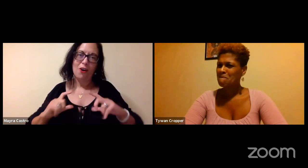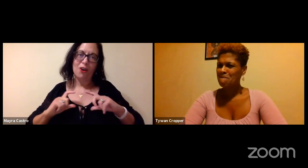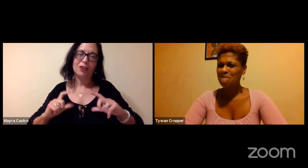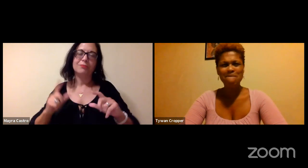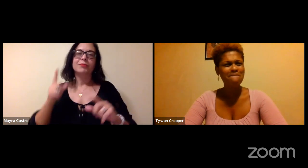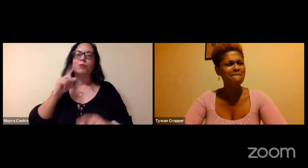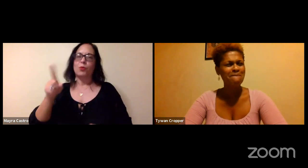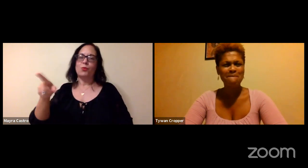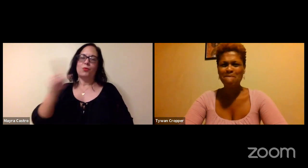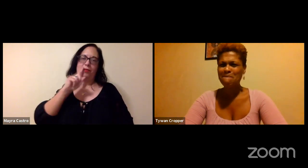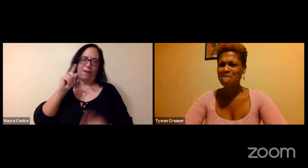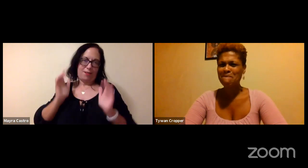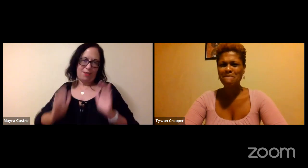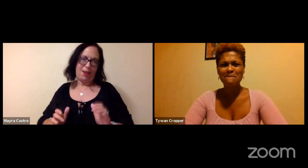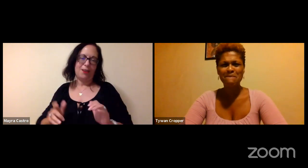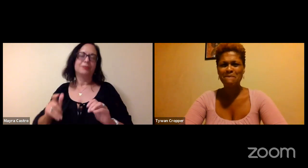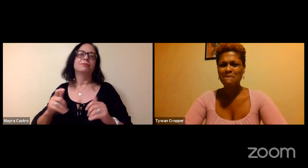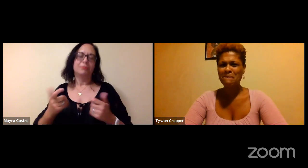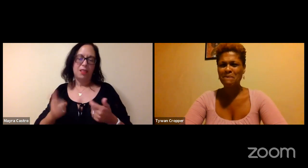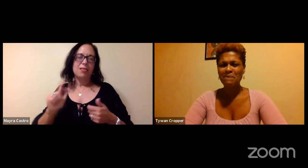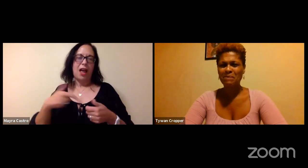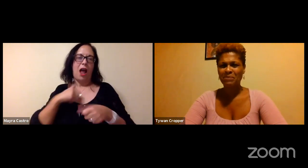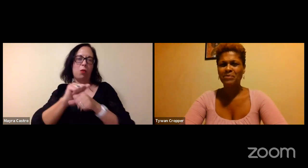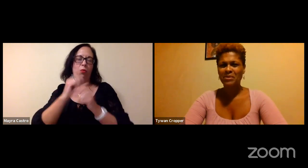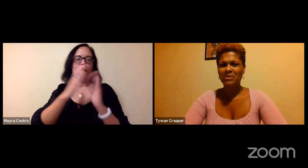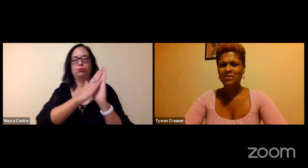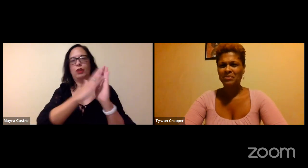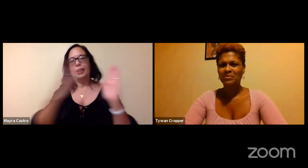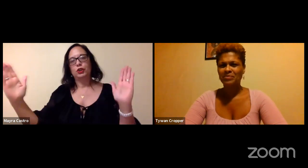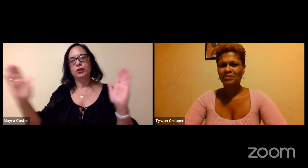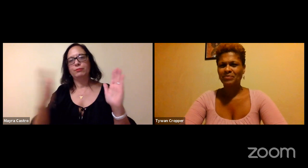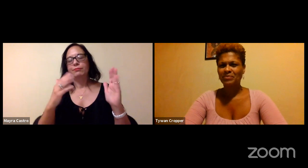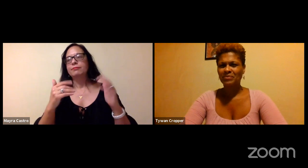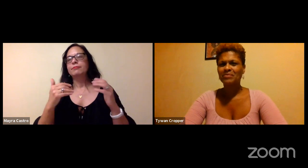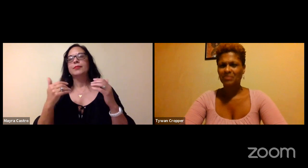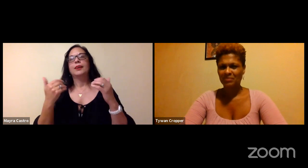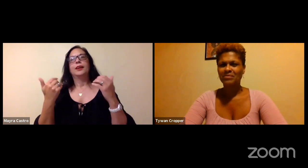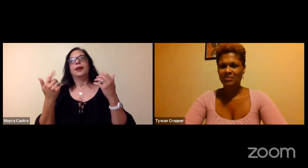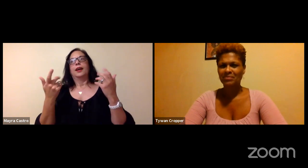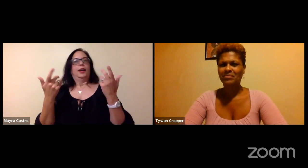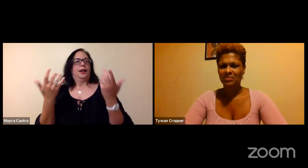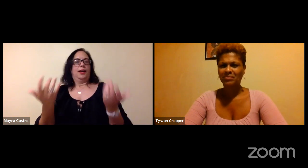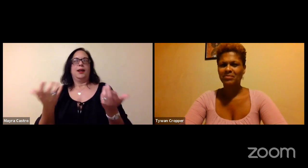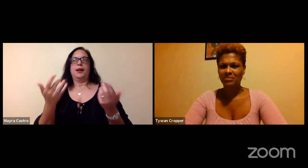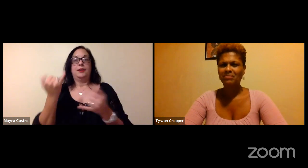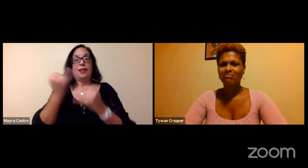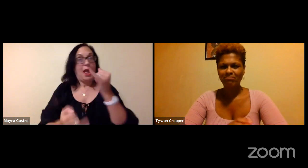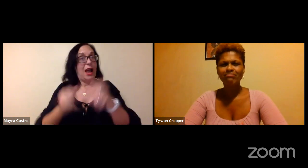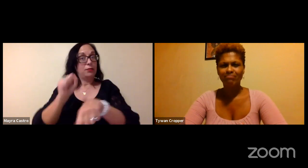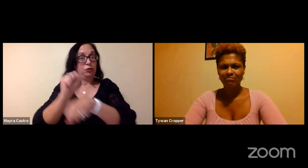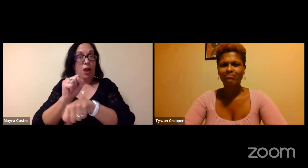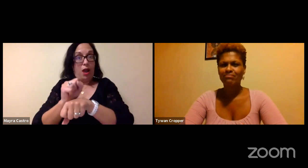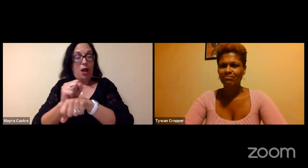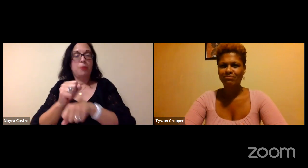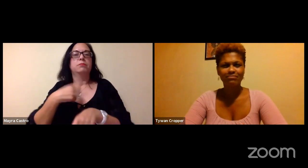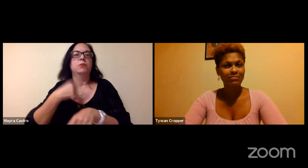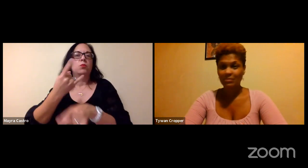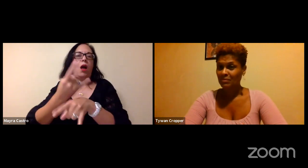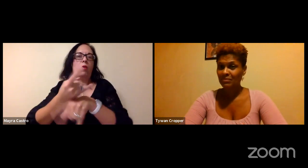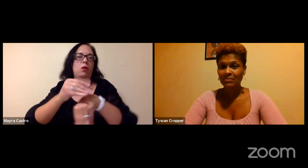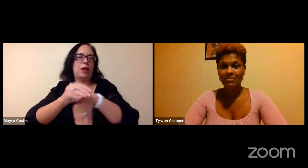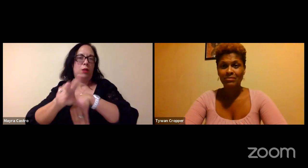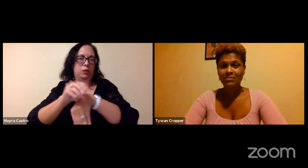disrespectfully or falling through the cracks. So that was a big part of my life and my career, my profession for several years.